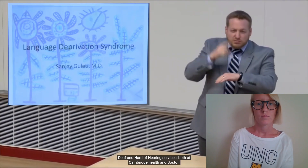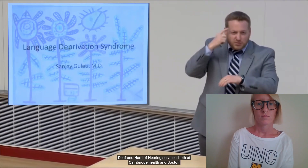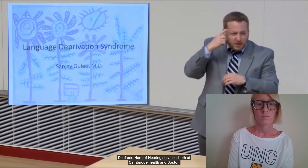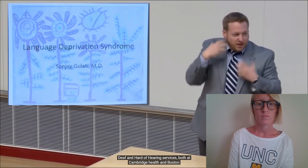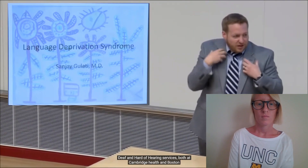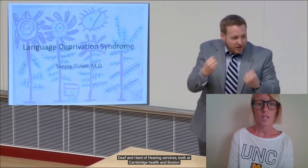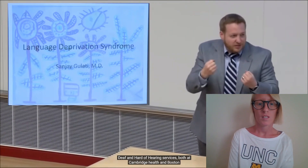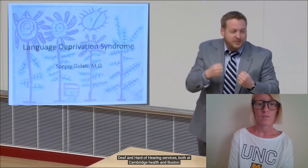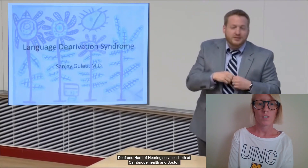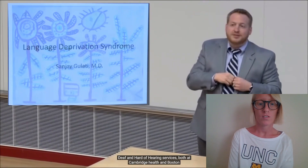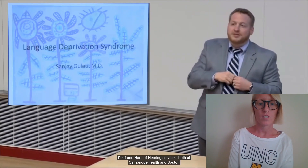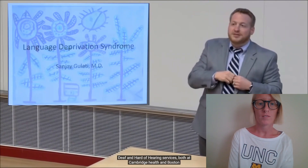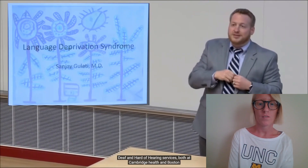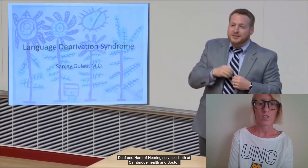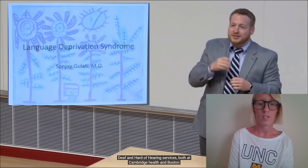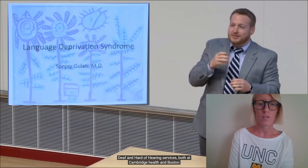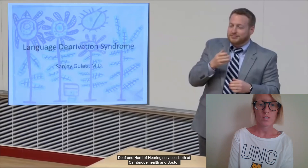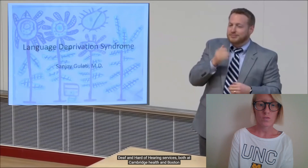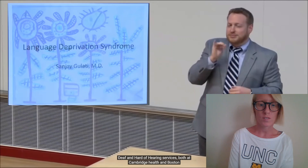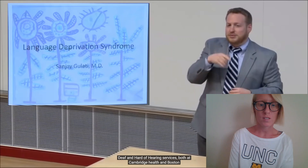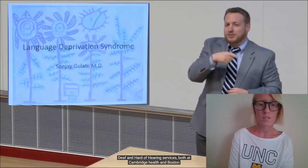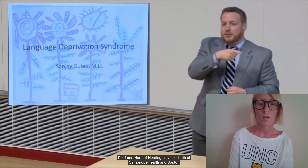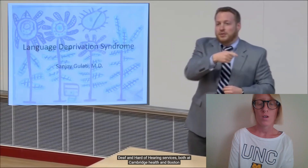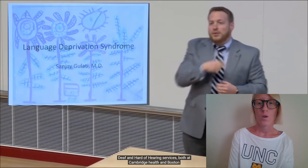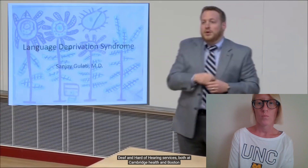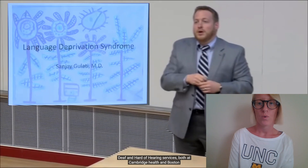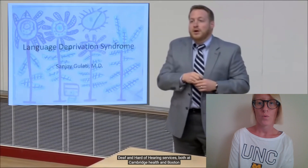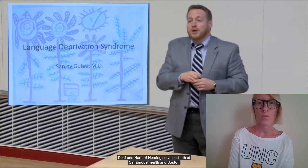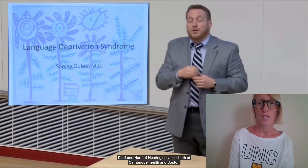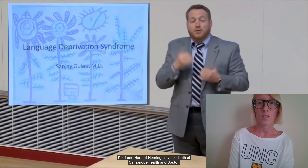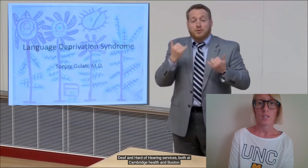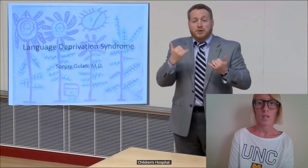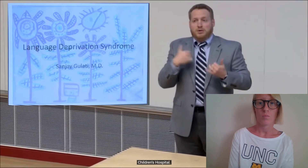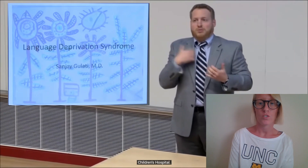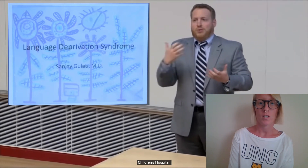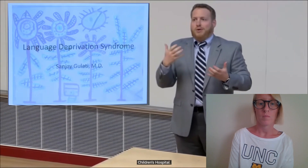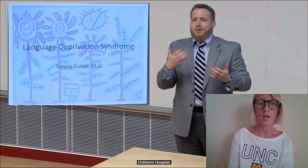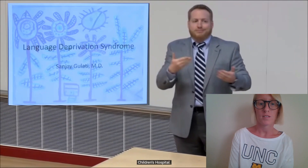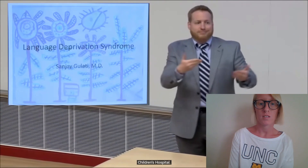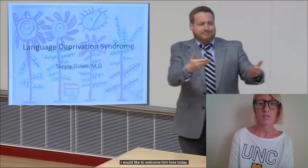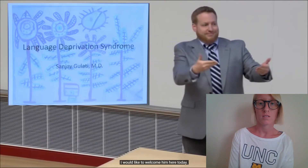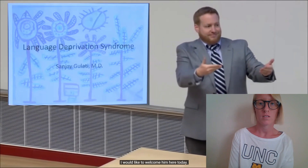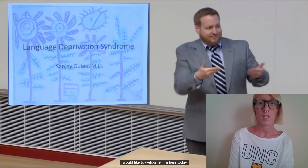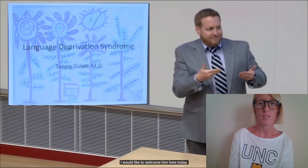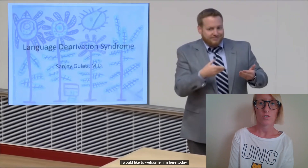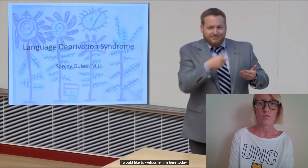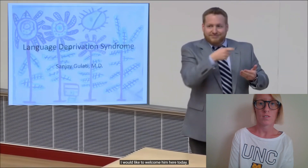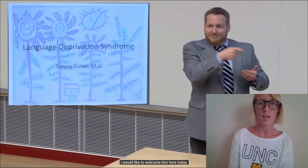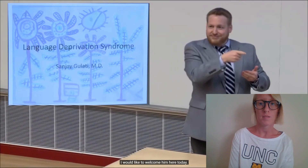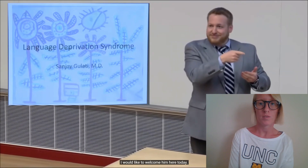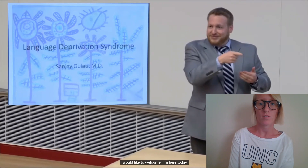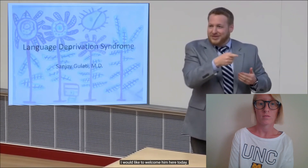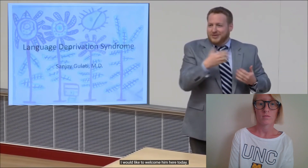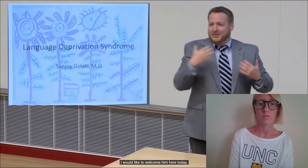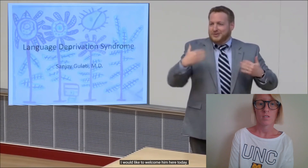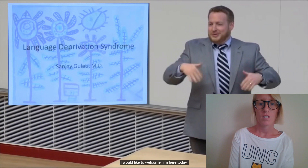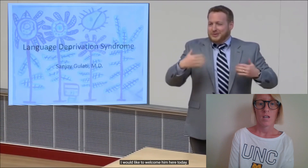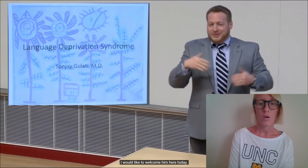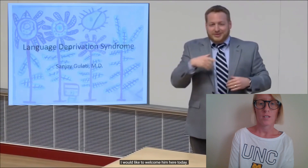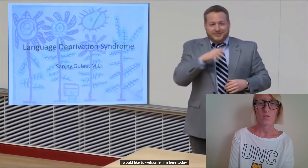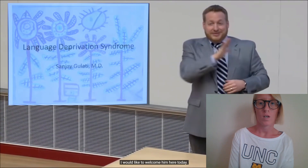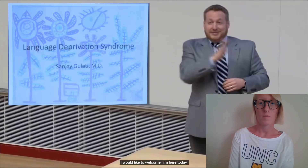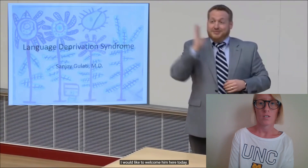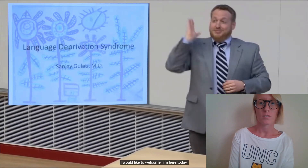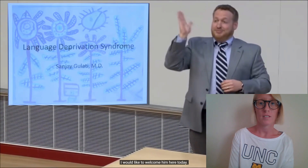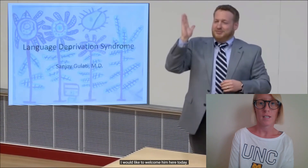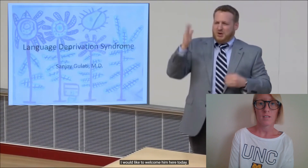of deaf and hard of hearing in the field of services, deaf and hard of hearing services, both at Cambridge Health Alliance both and in Boston Children's Cambridge and in Hospital. Boston and Children's Hospital. We'd like to welcome